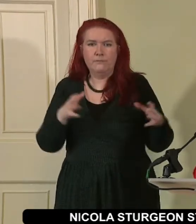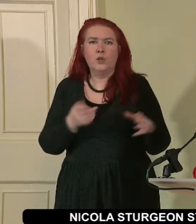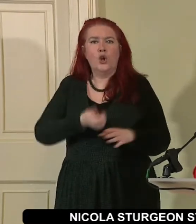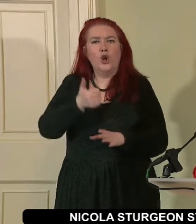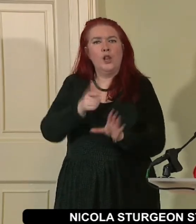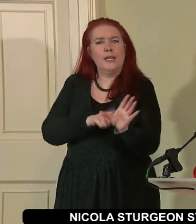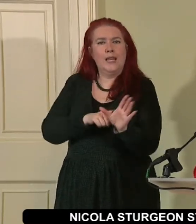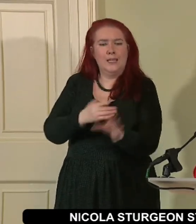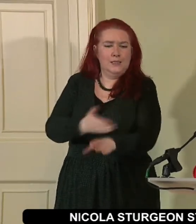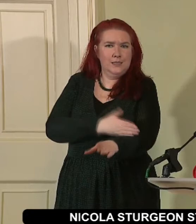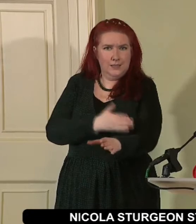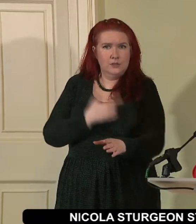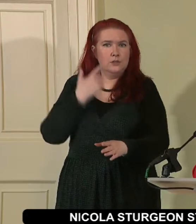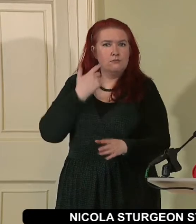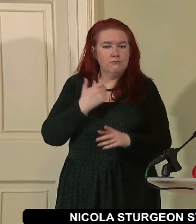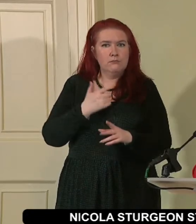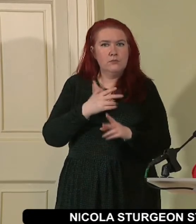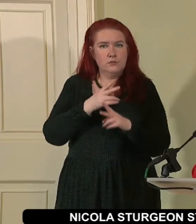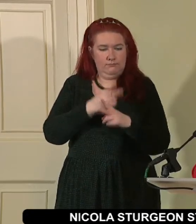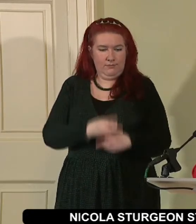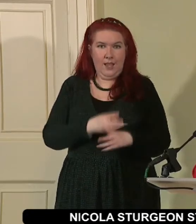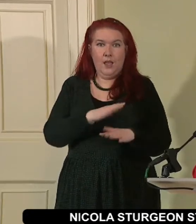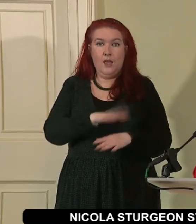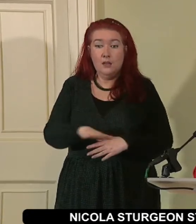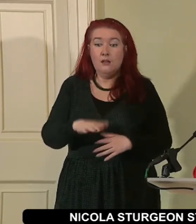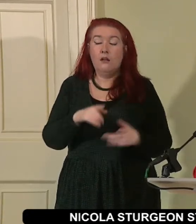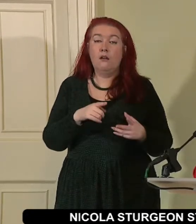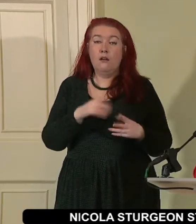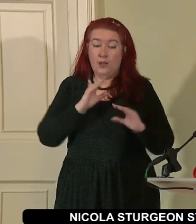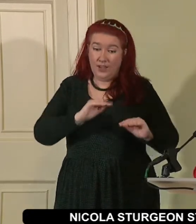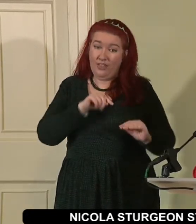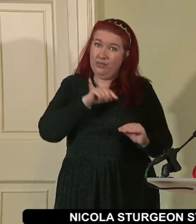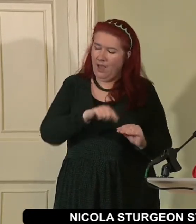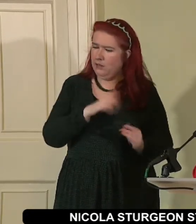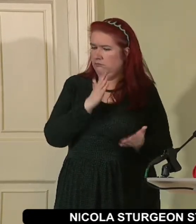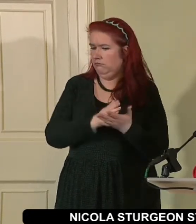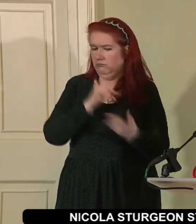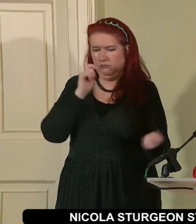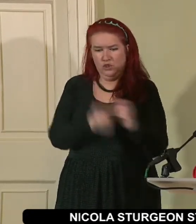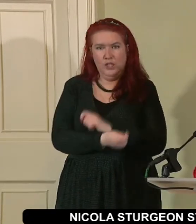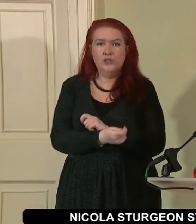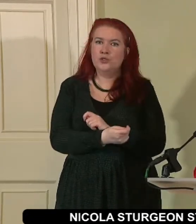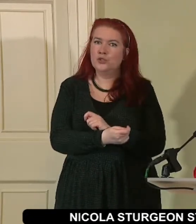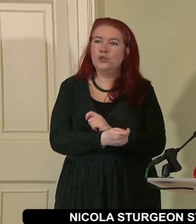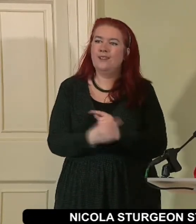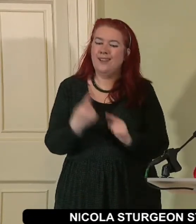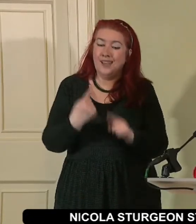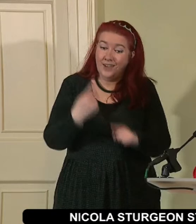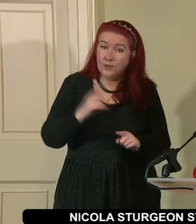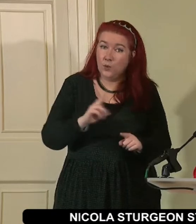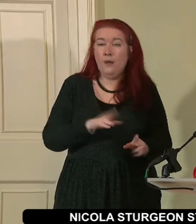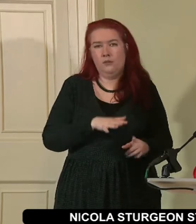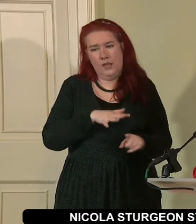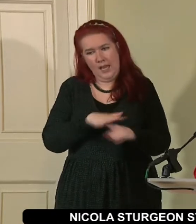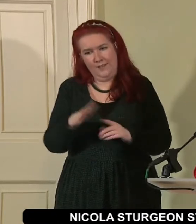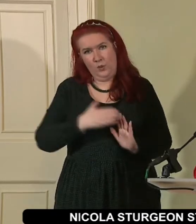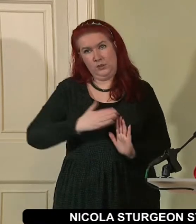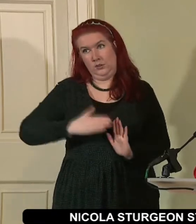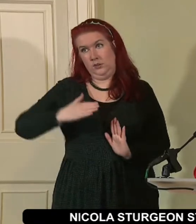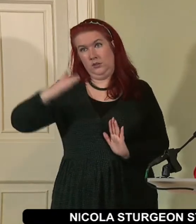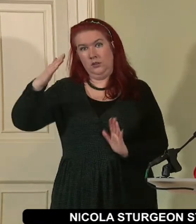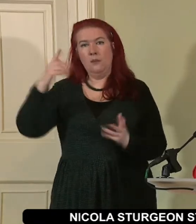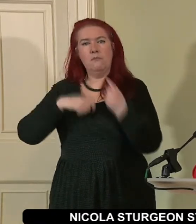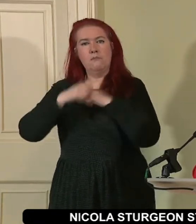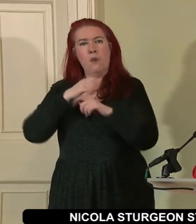years childcare and education, is transformational. Effects won't be seen immediately, but the effects that will have as children go